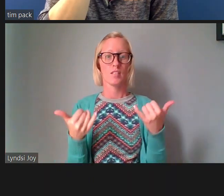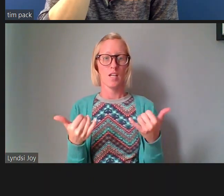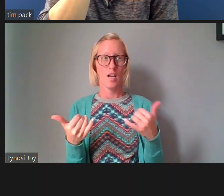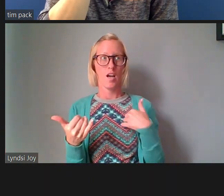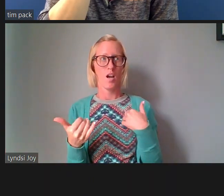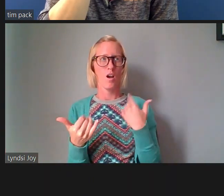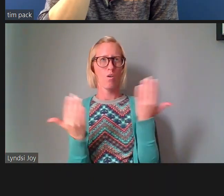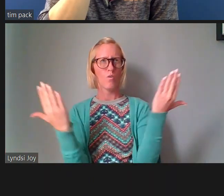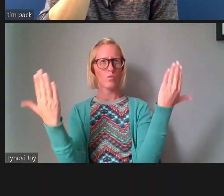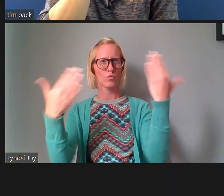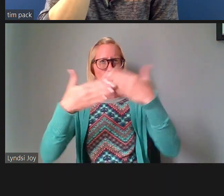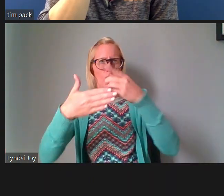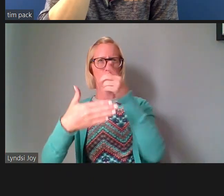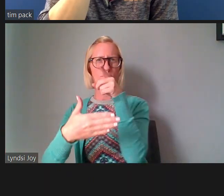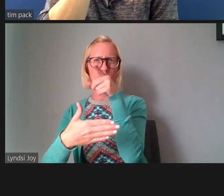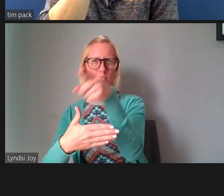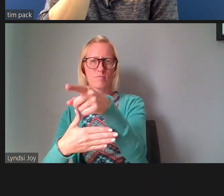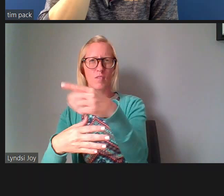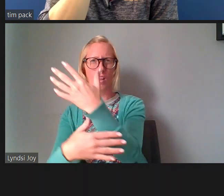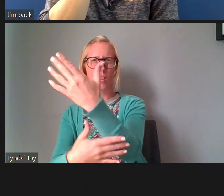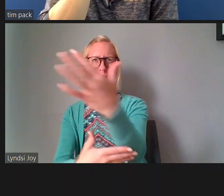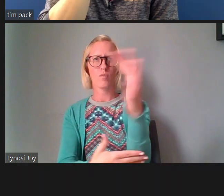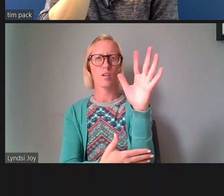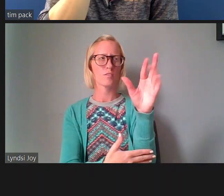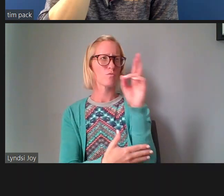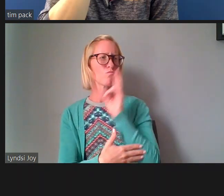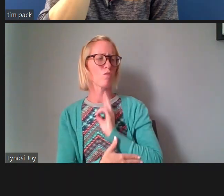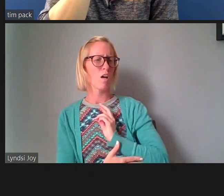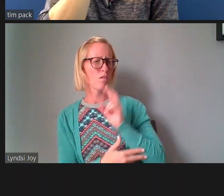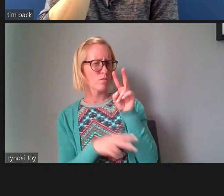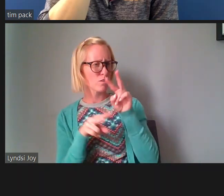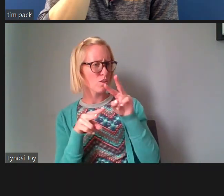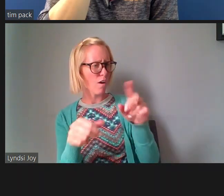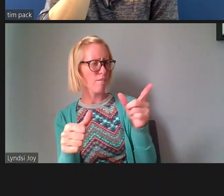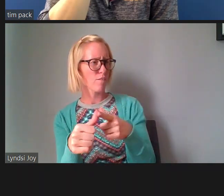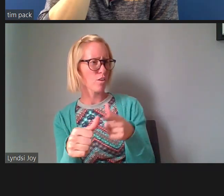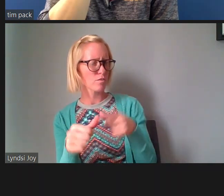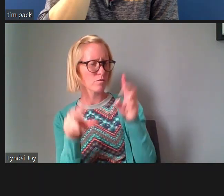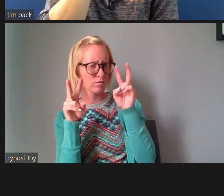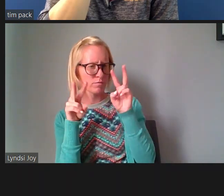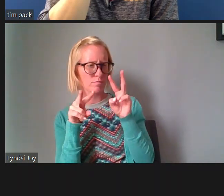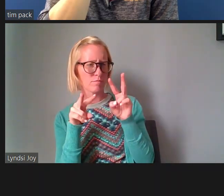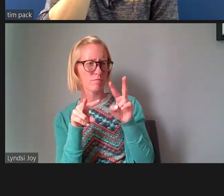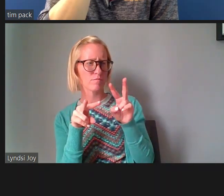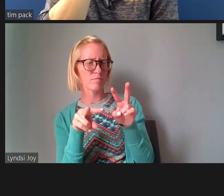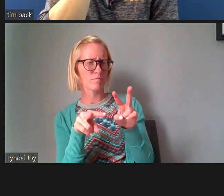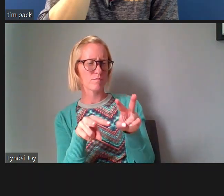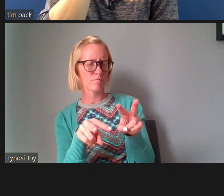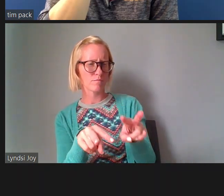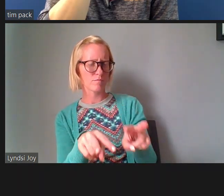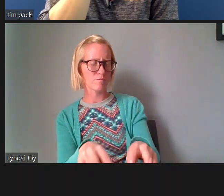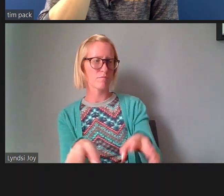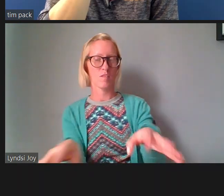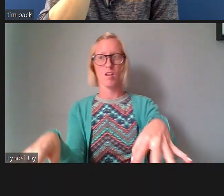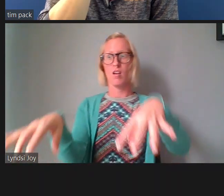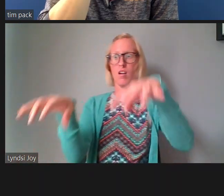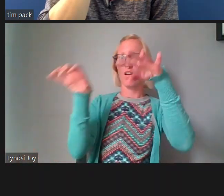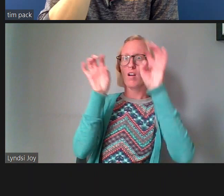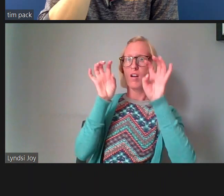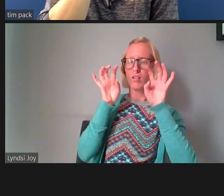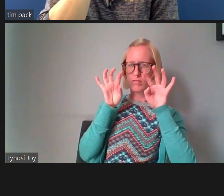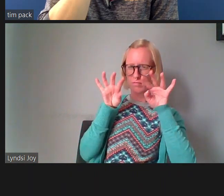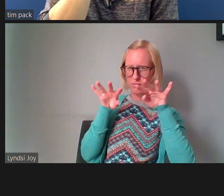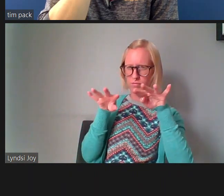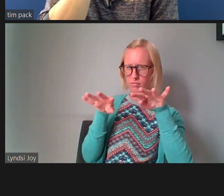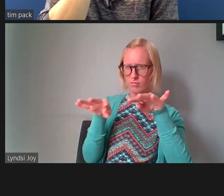was fumbling along. Ralph saw it first and watched till the intentness of his gaze drew all eyes that way. Then